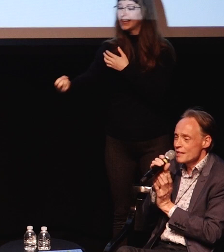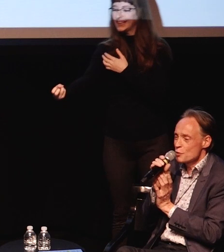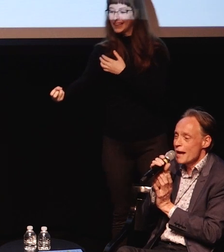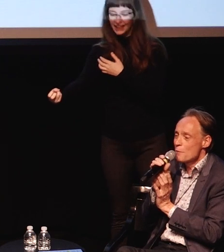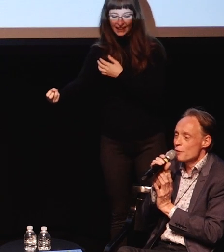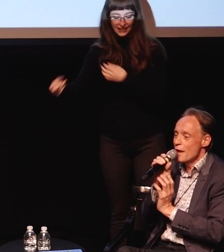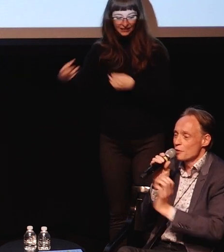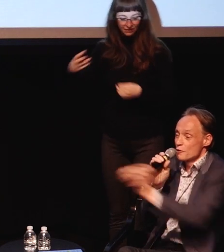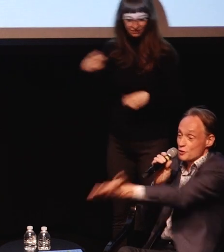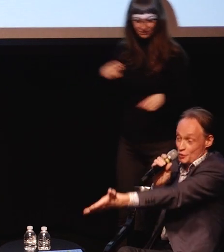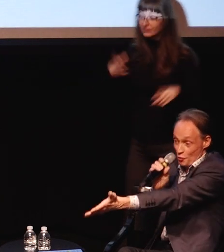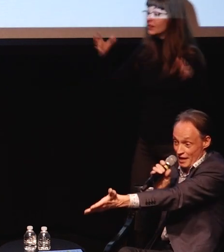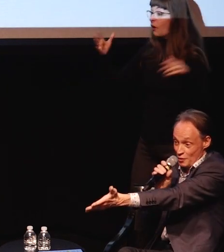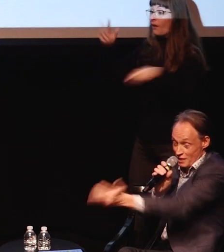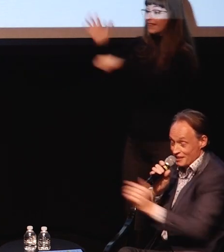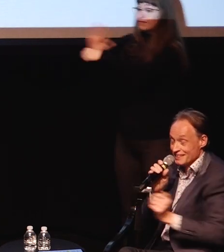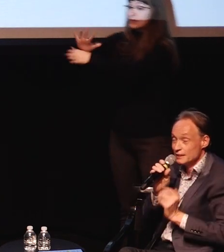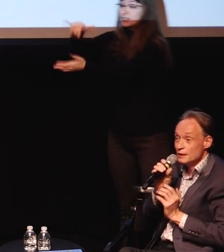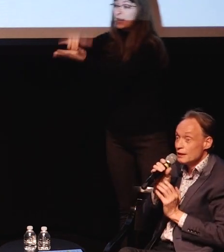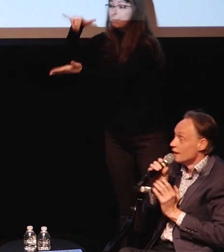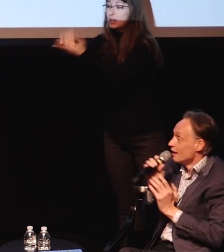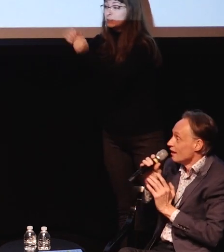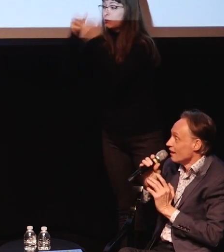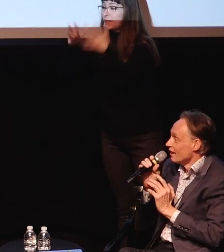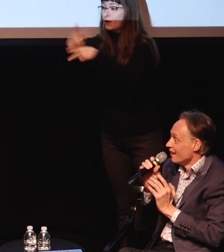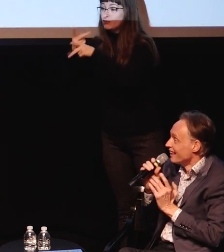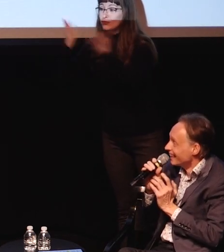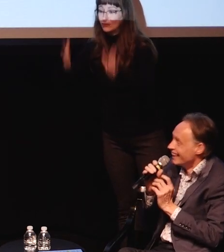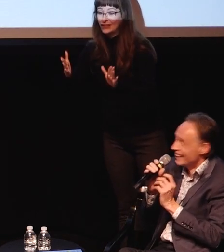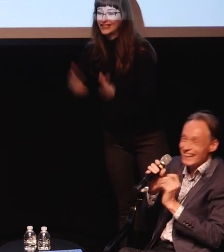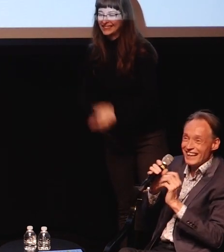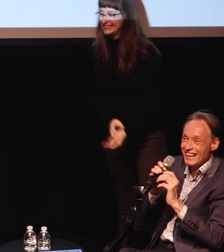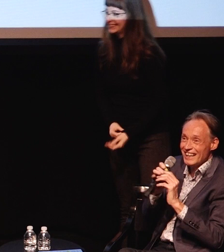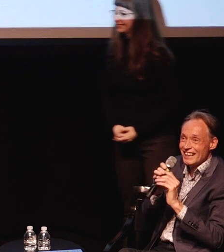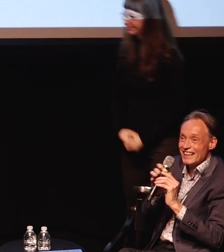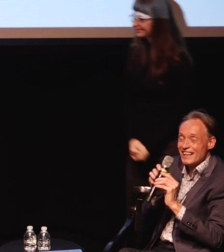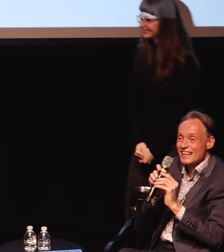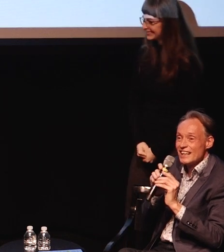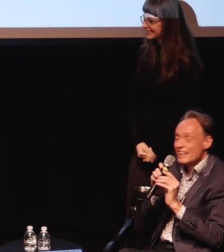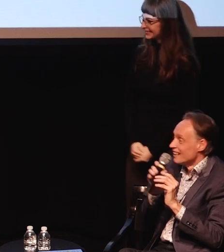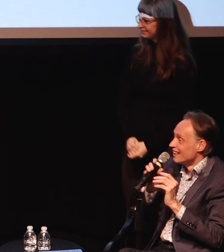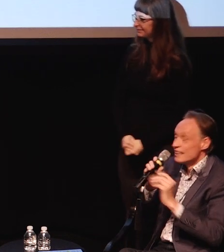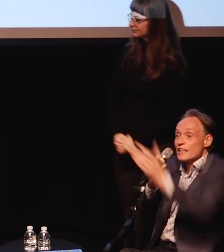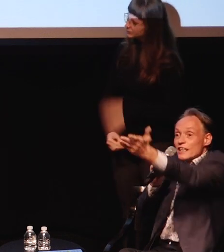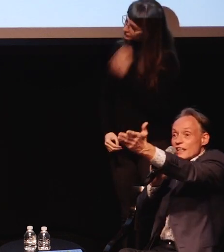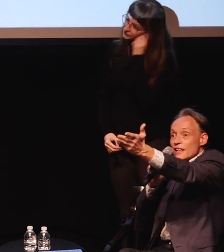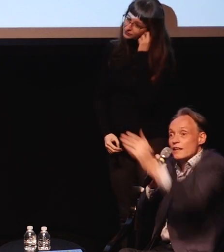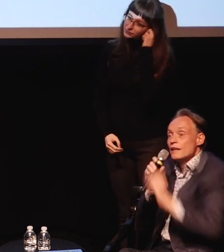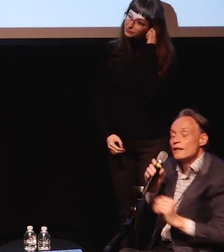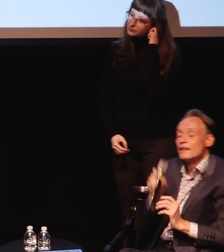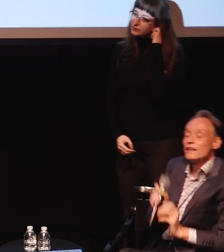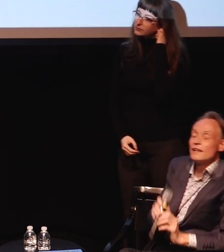None of these would happen without producers, so thank you, Masha. They keep the wheels going. They keep the guys in the engine. One